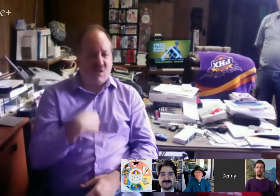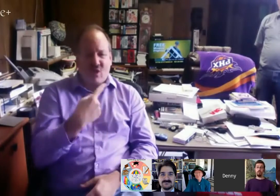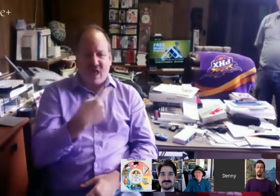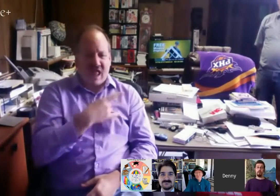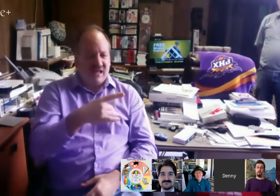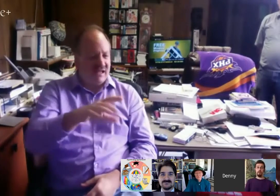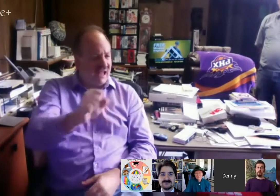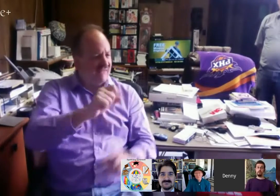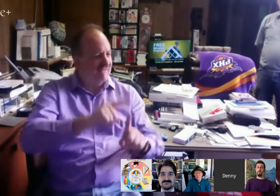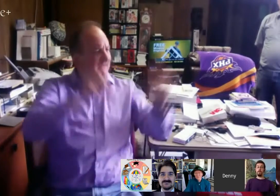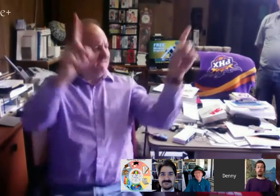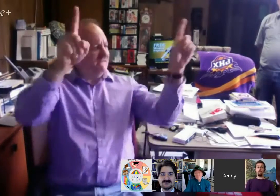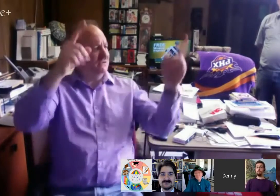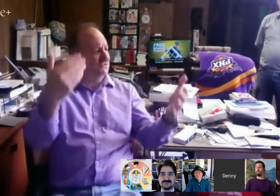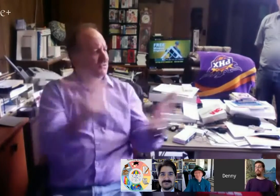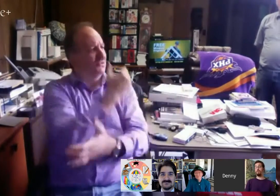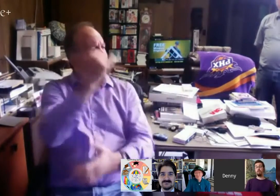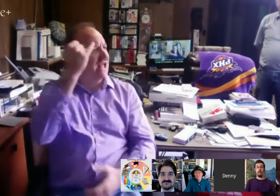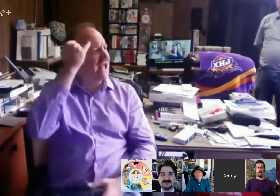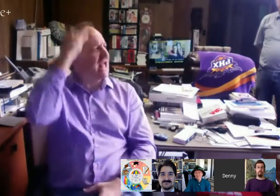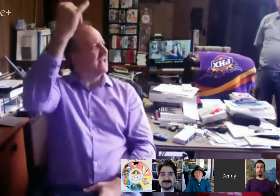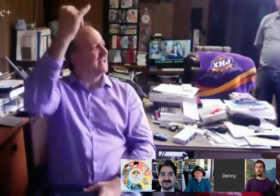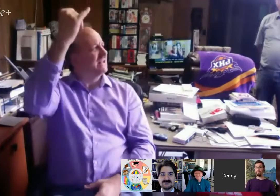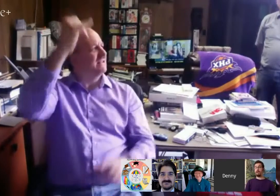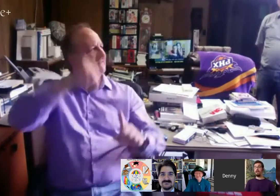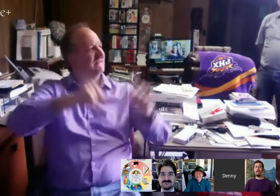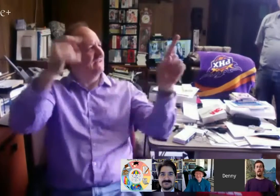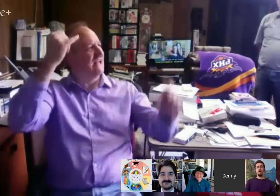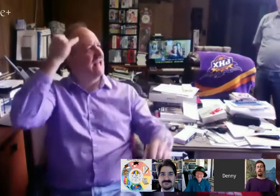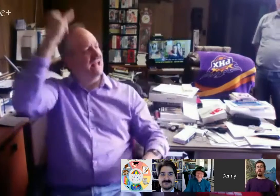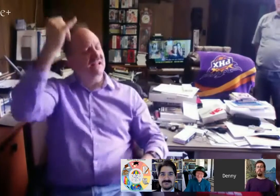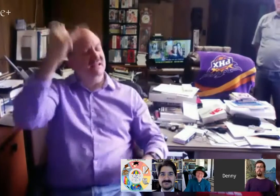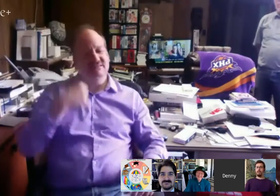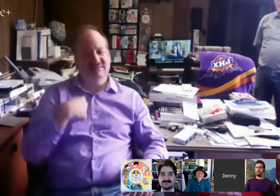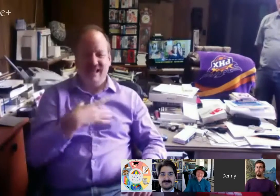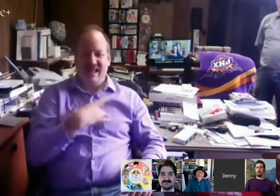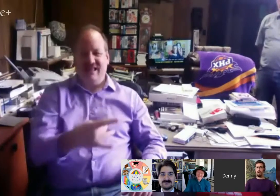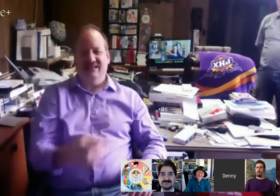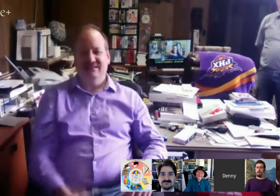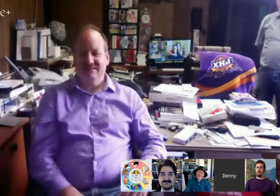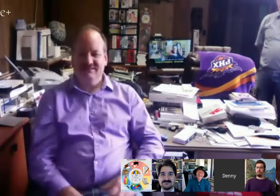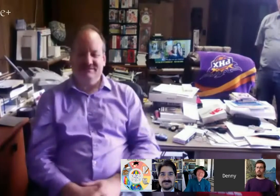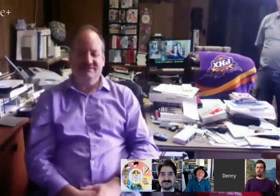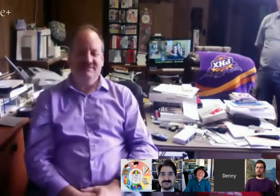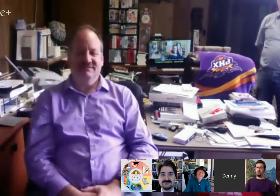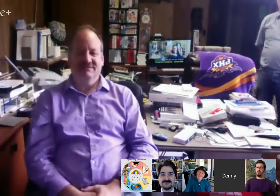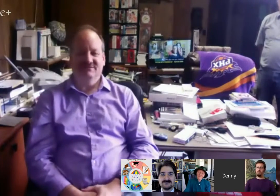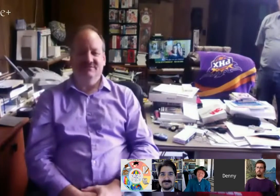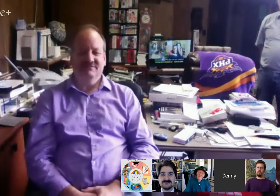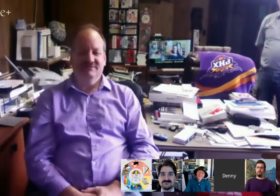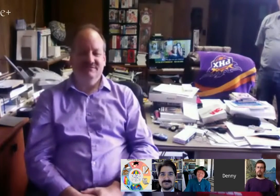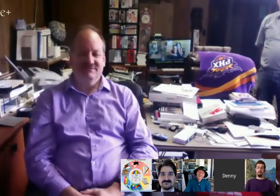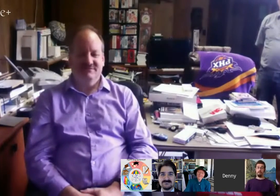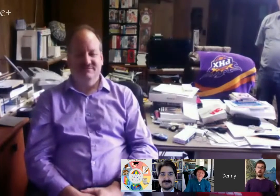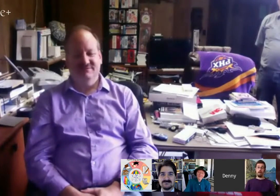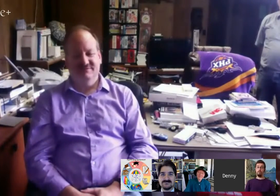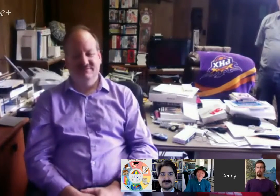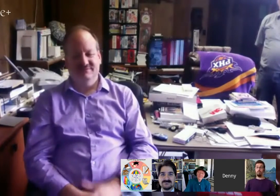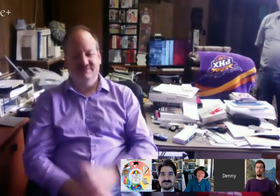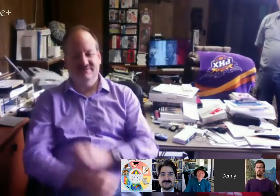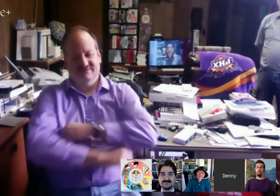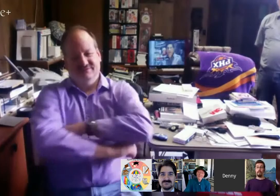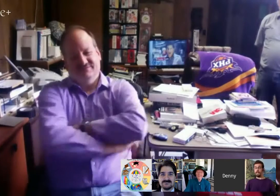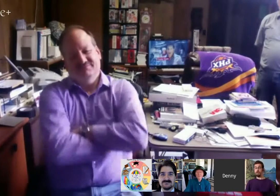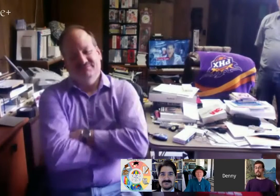maybe even try to start this fall. I would be more than happy to do that, because I'm sure there would be a lot